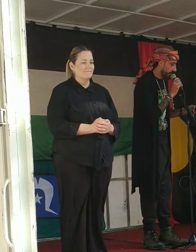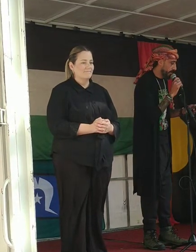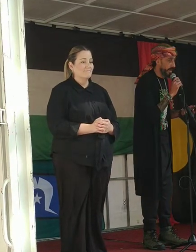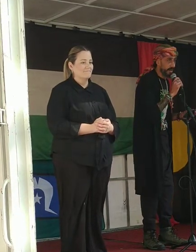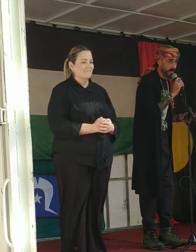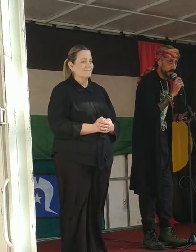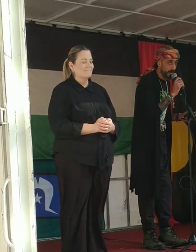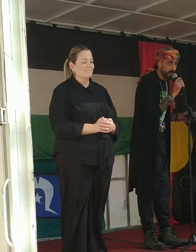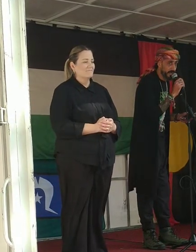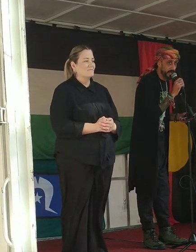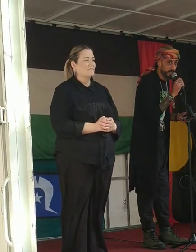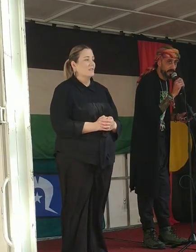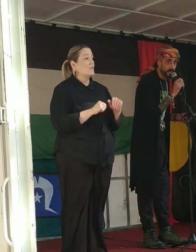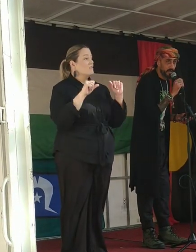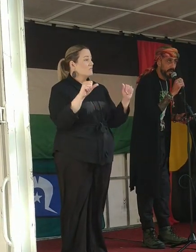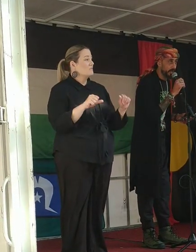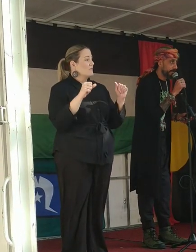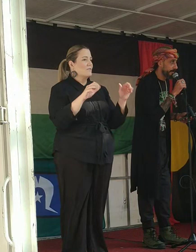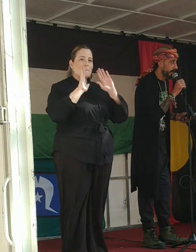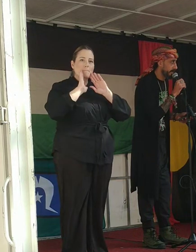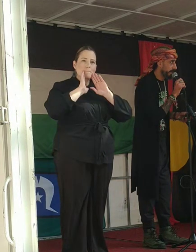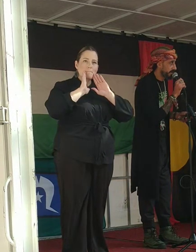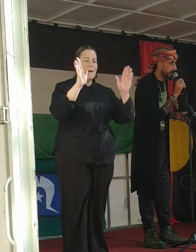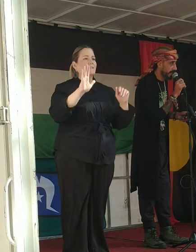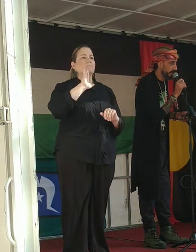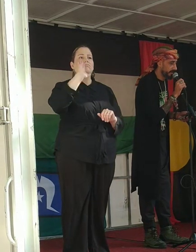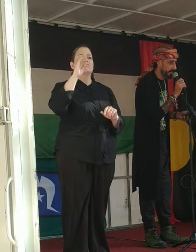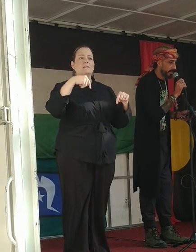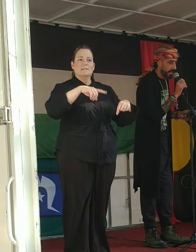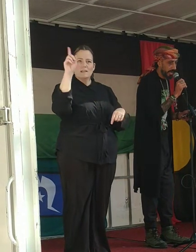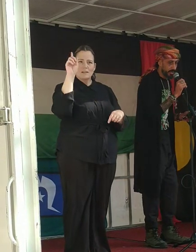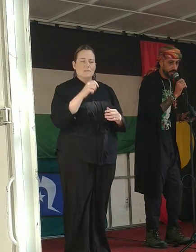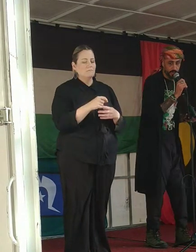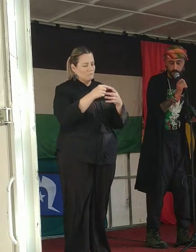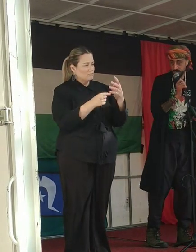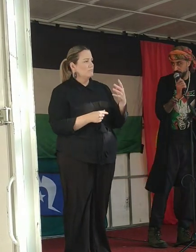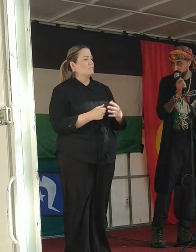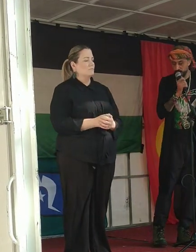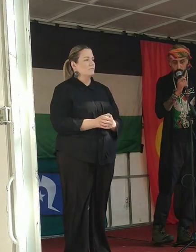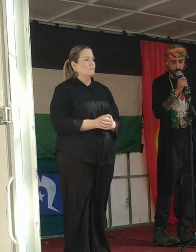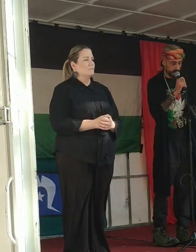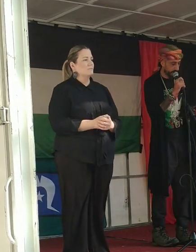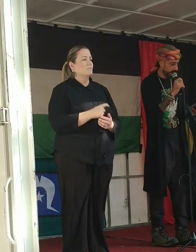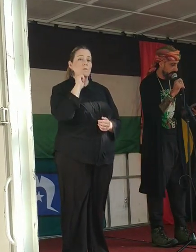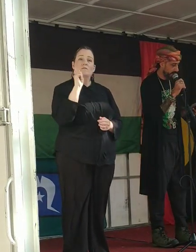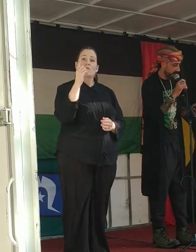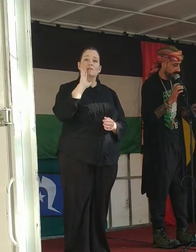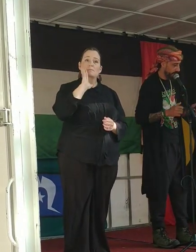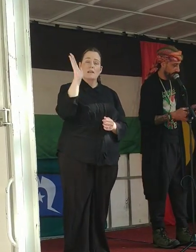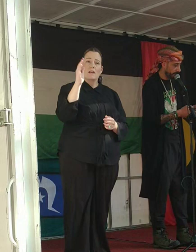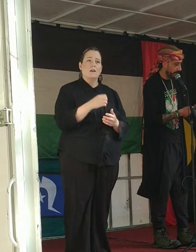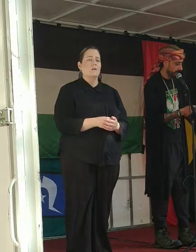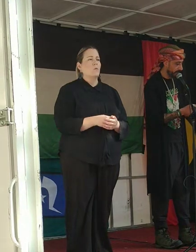All right, we have an amazing line of speakers today, and we will start with our first speaker. He's